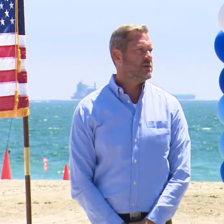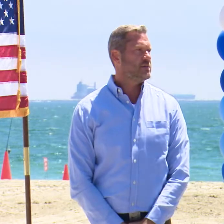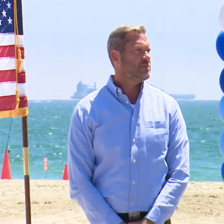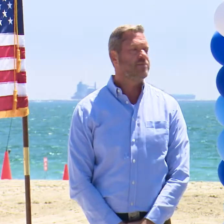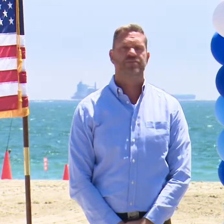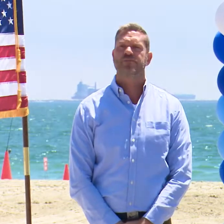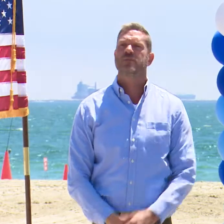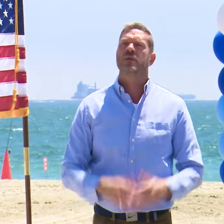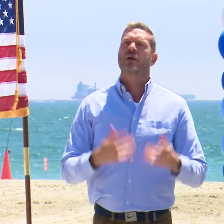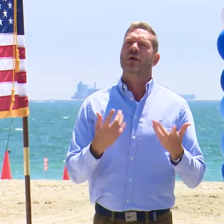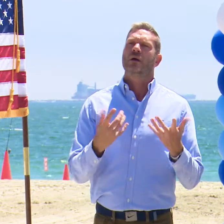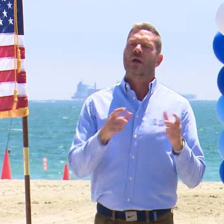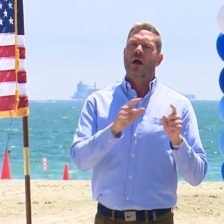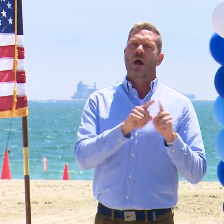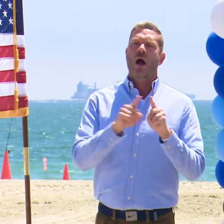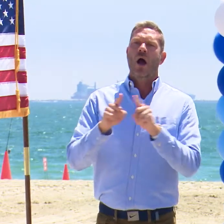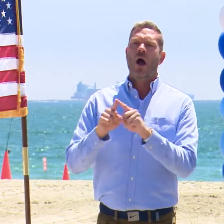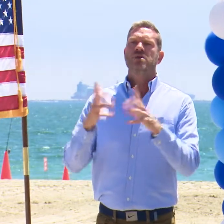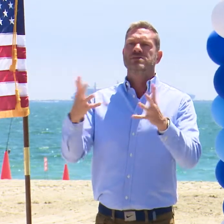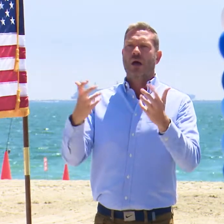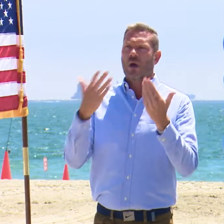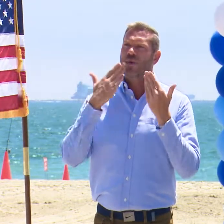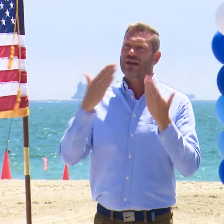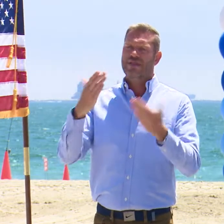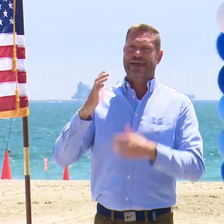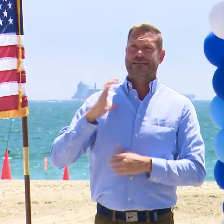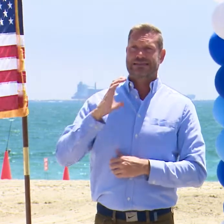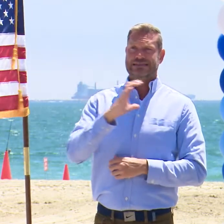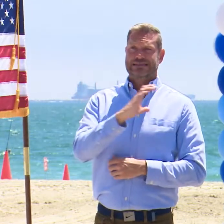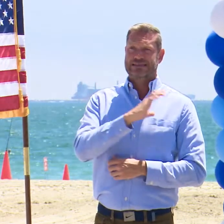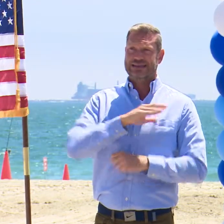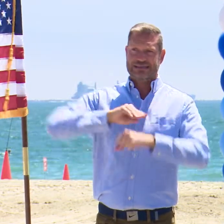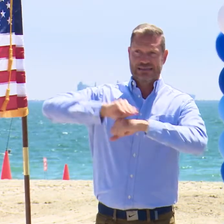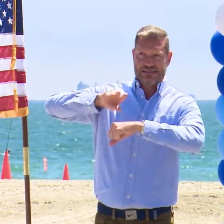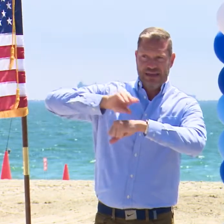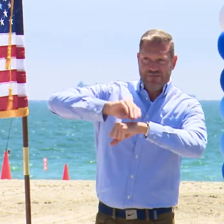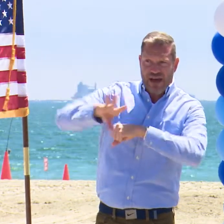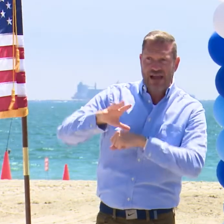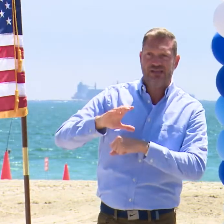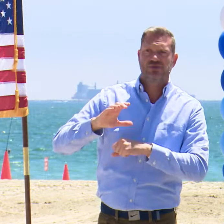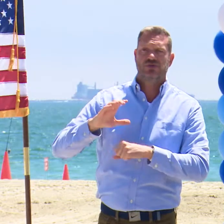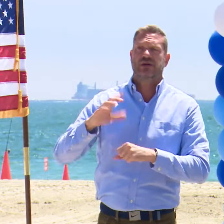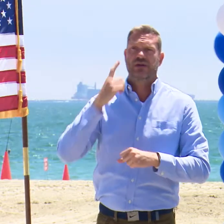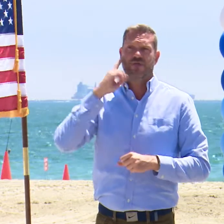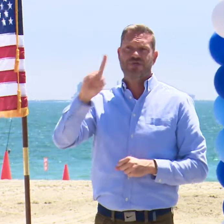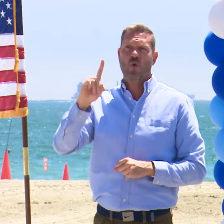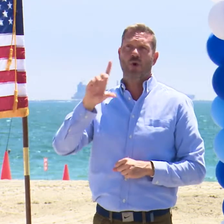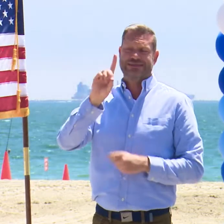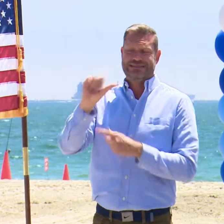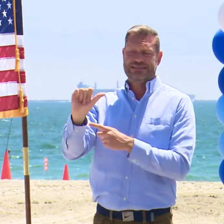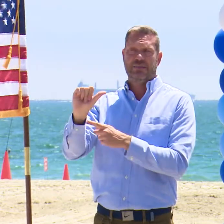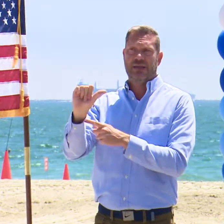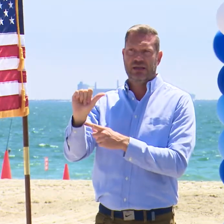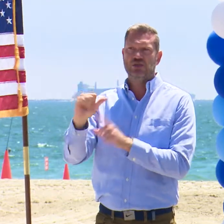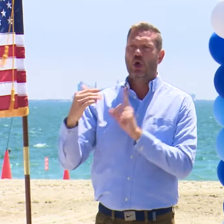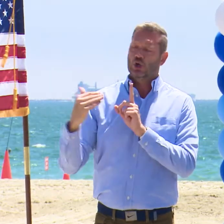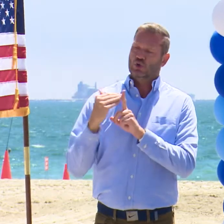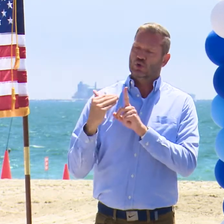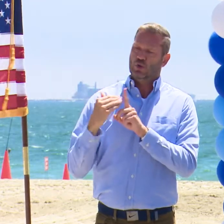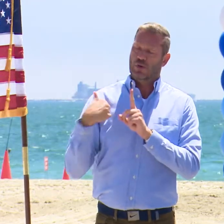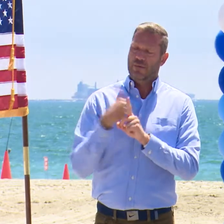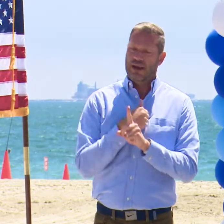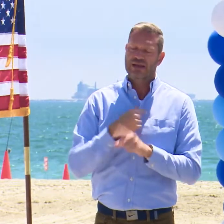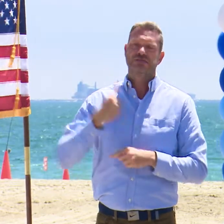I also want to thank the Citizens Advisory Commission on Disabilities for reminding us how important it is to